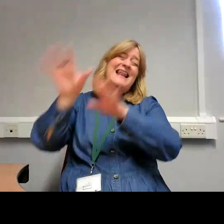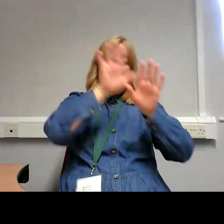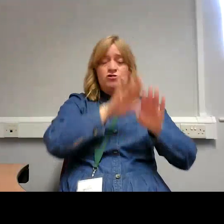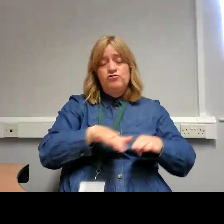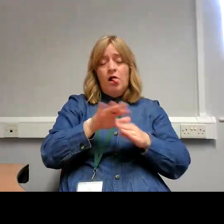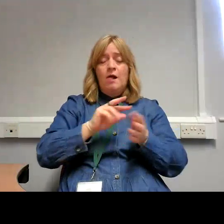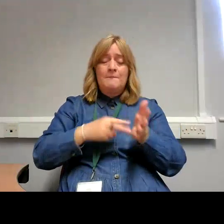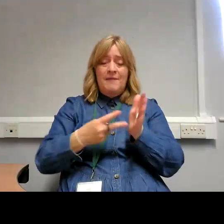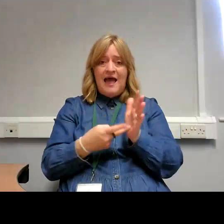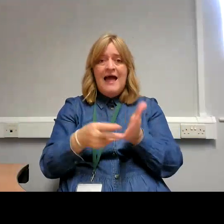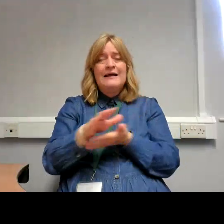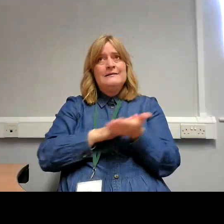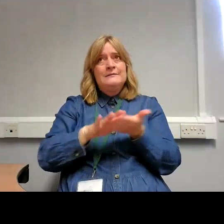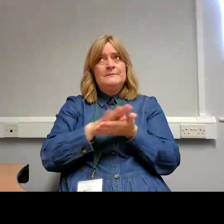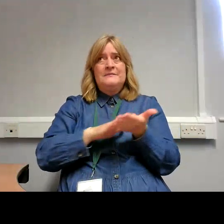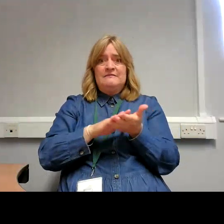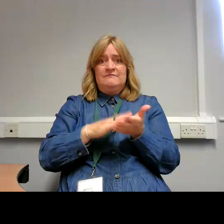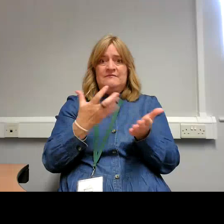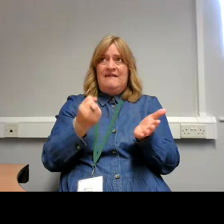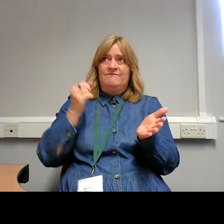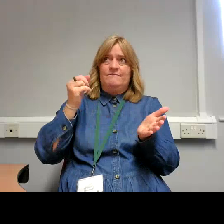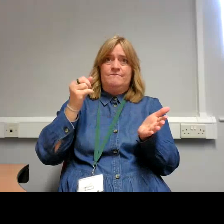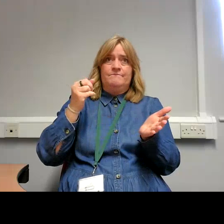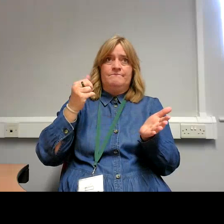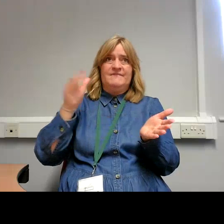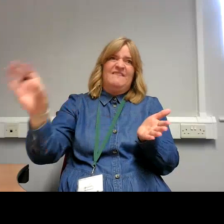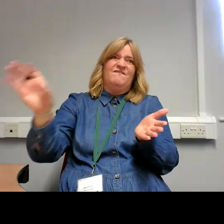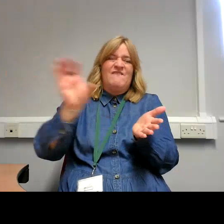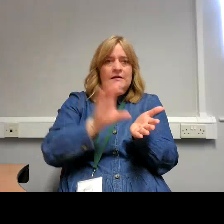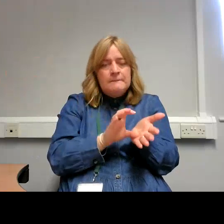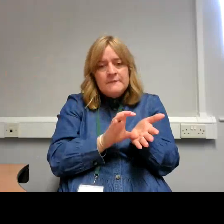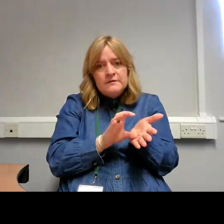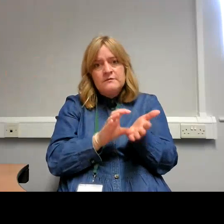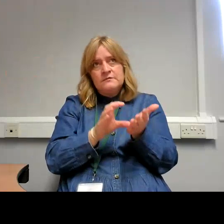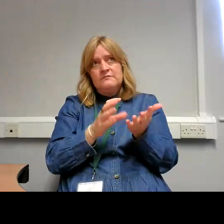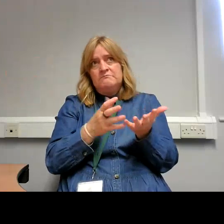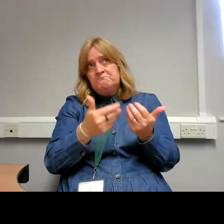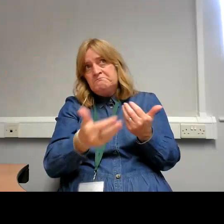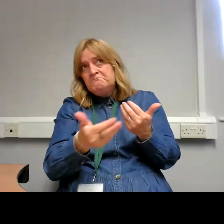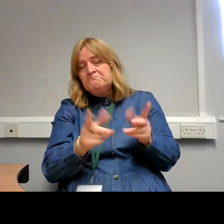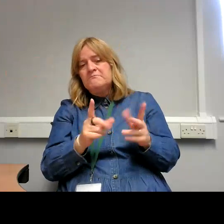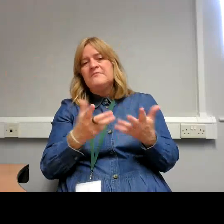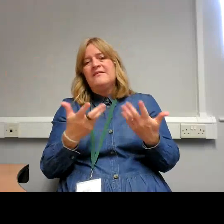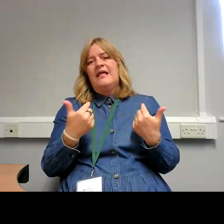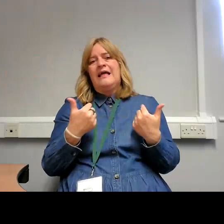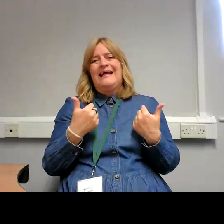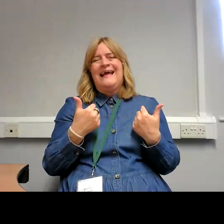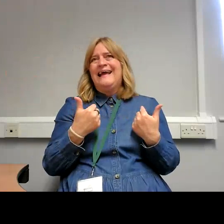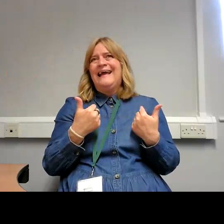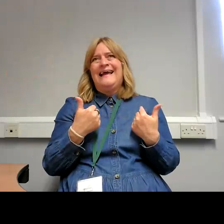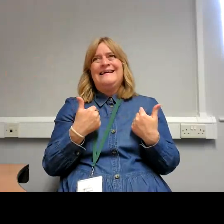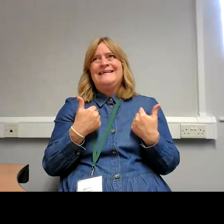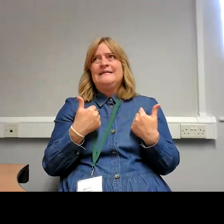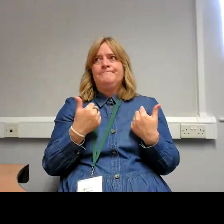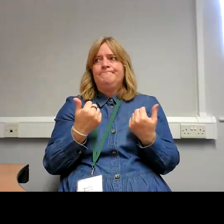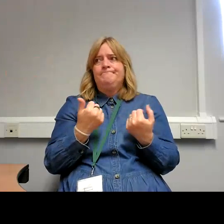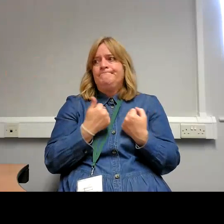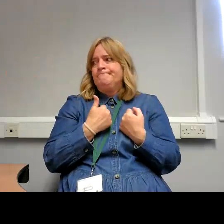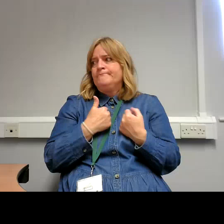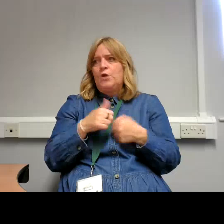comes investment. So I suppose that's kind of out of our local hands in terms of